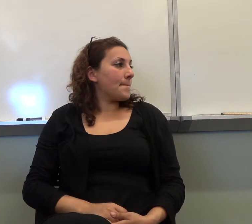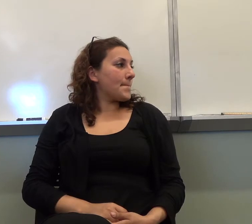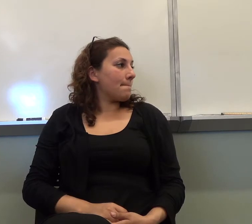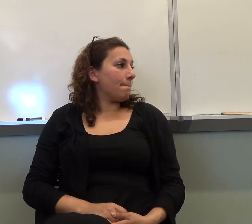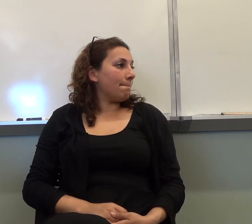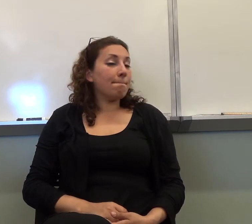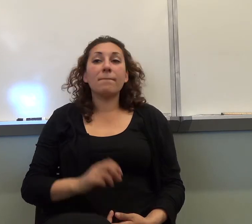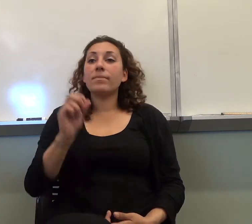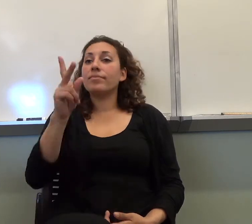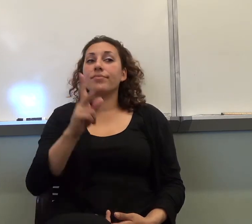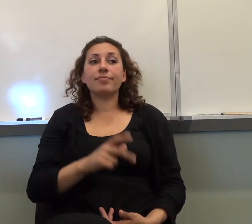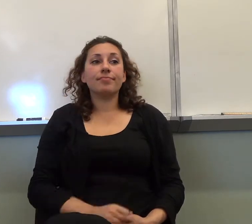Okay.